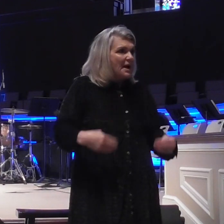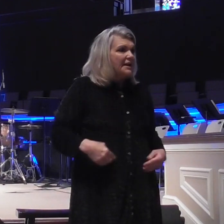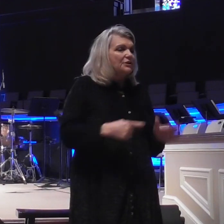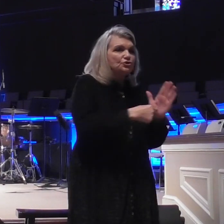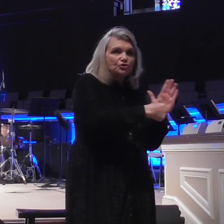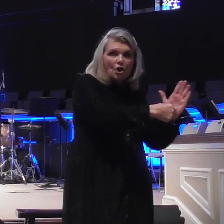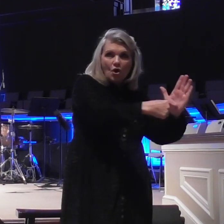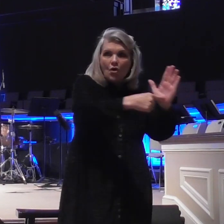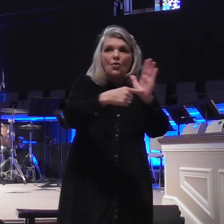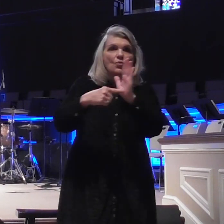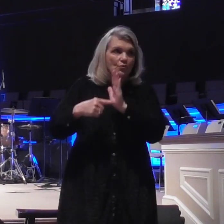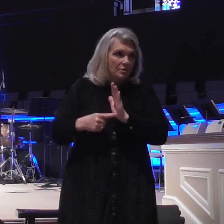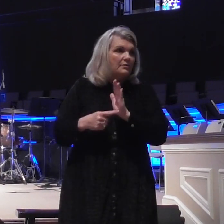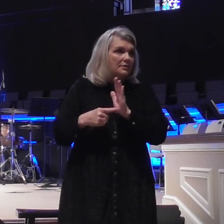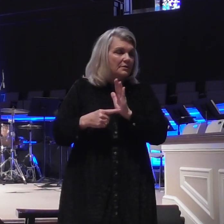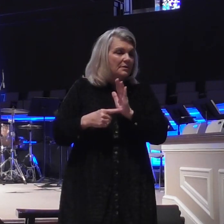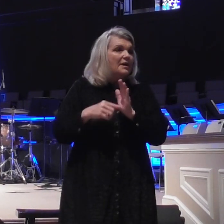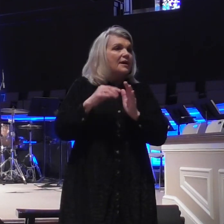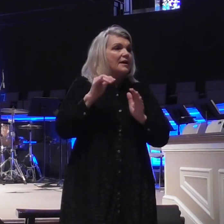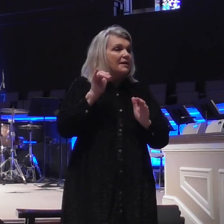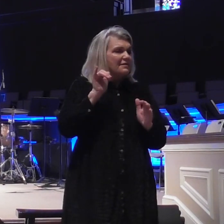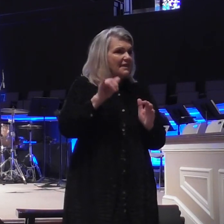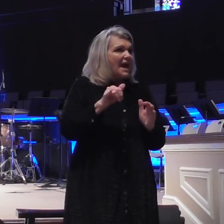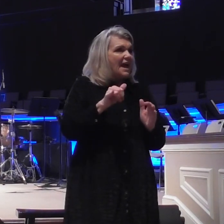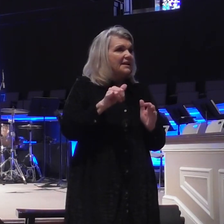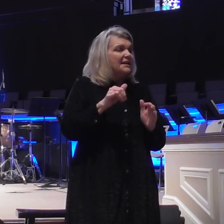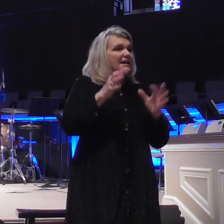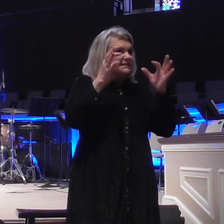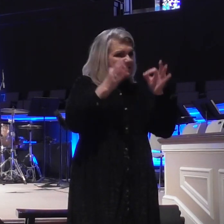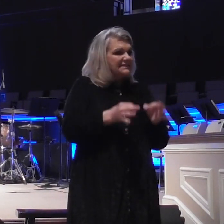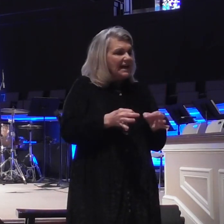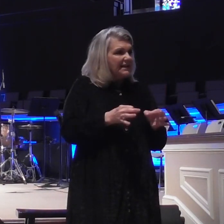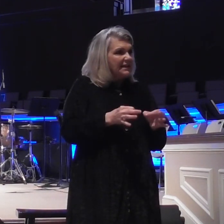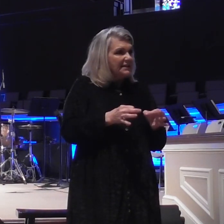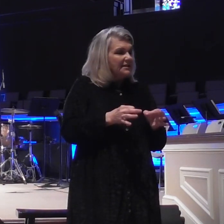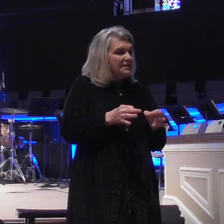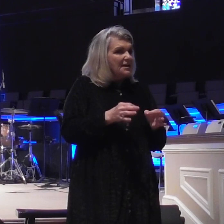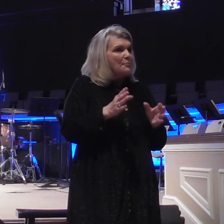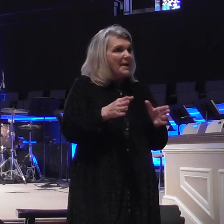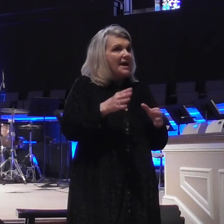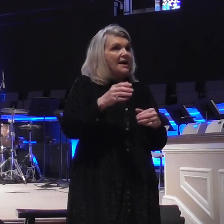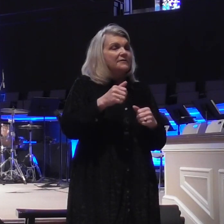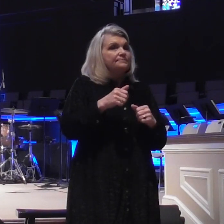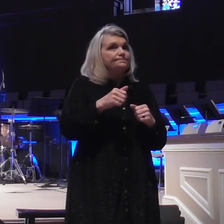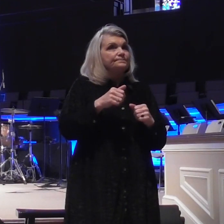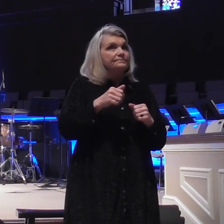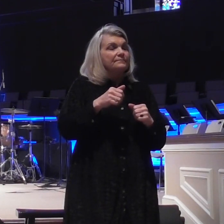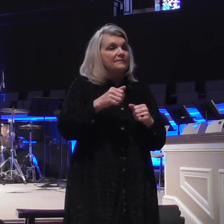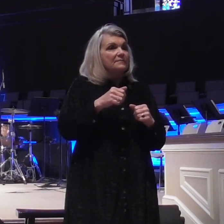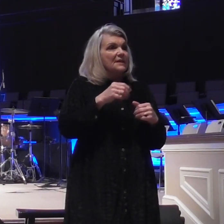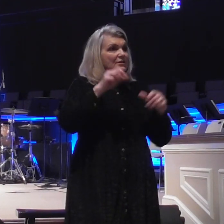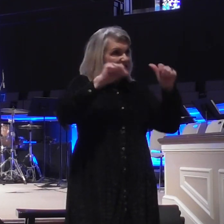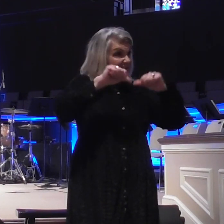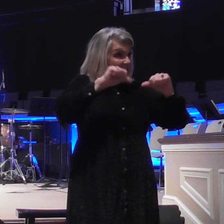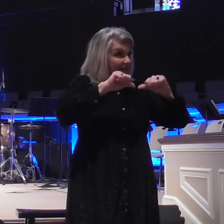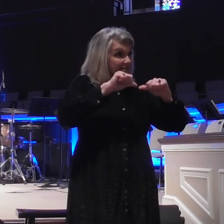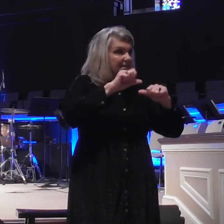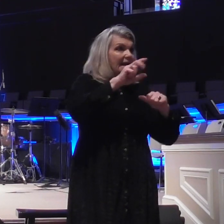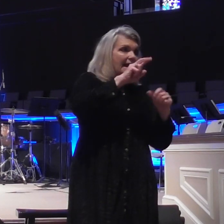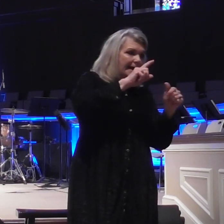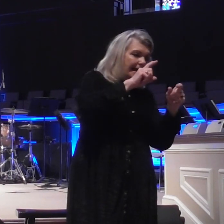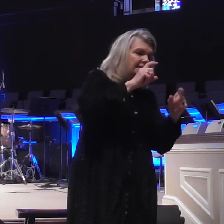determined by your sex. And so I'm going to use the word gender because it not only contains what it is about